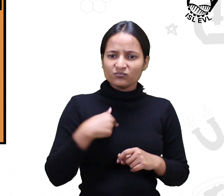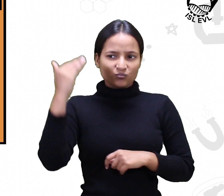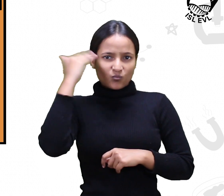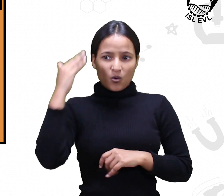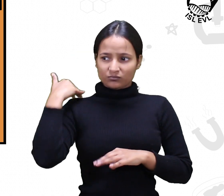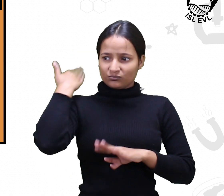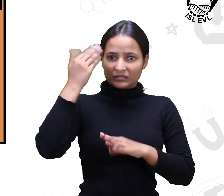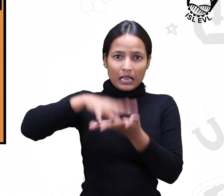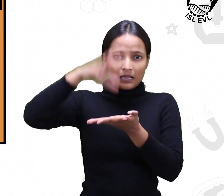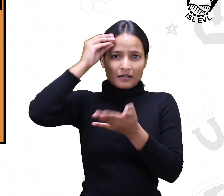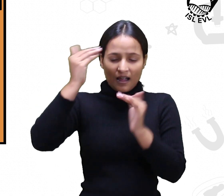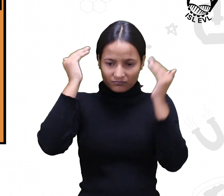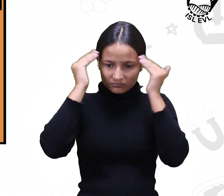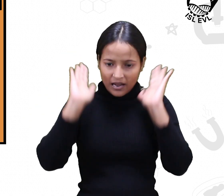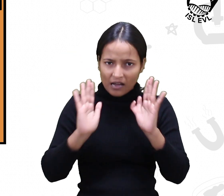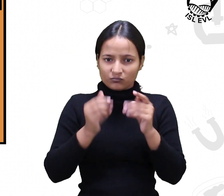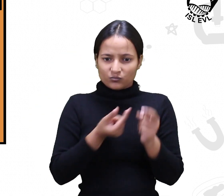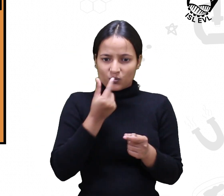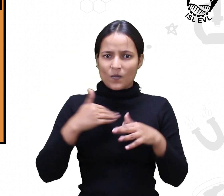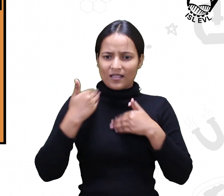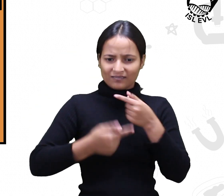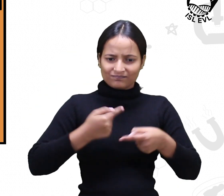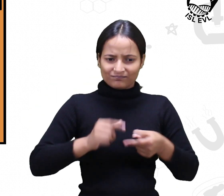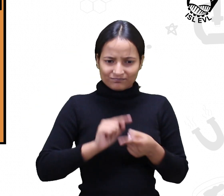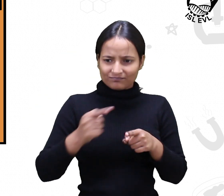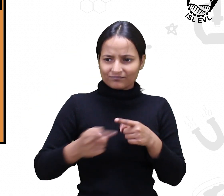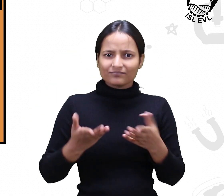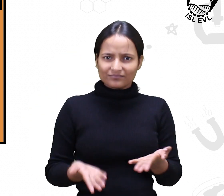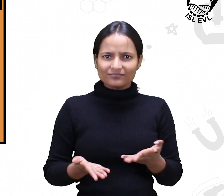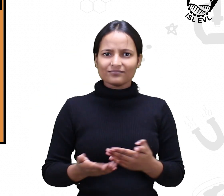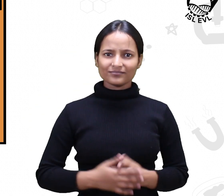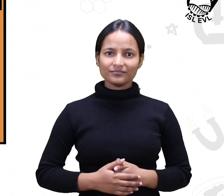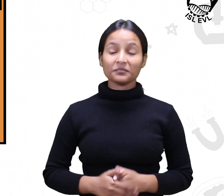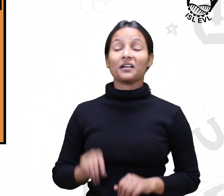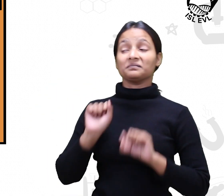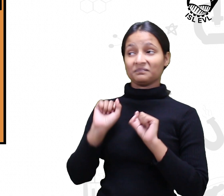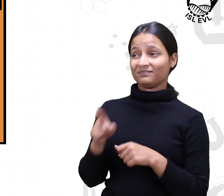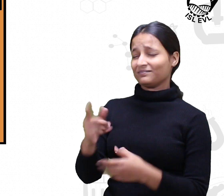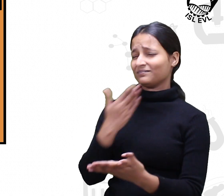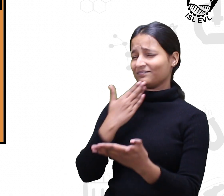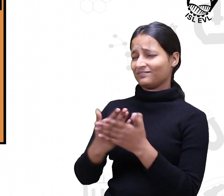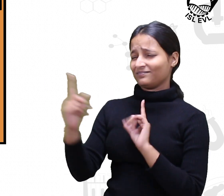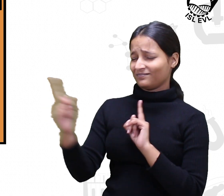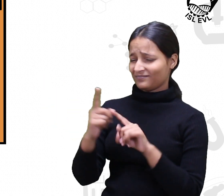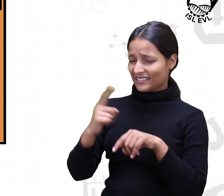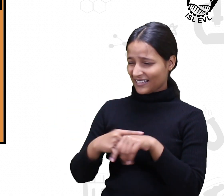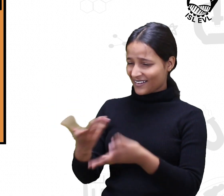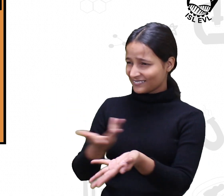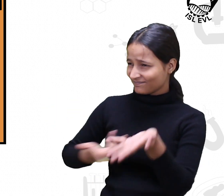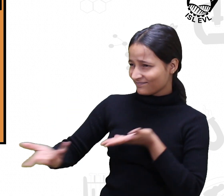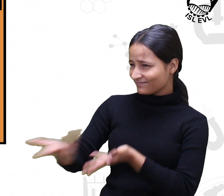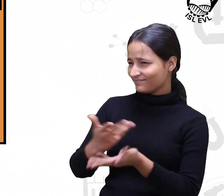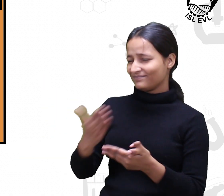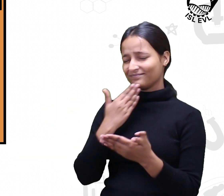write prescriptions every day, I'm still using my knowledge and the ideas that come from my clinical training. Thank you so much for spending